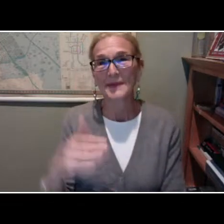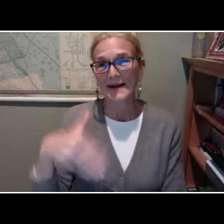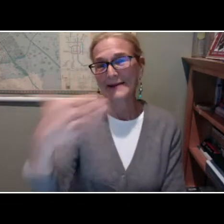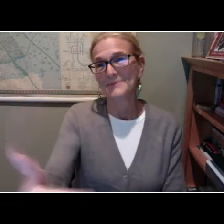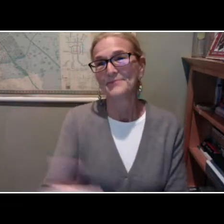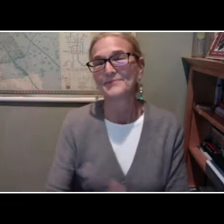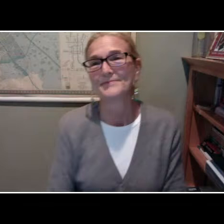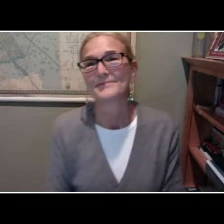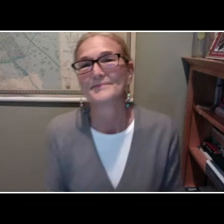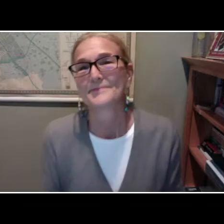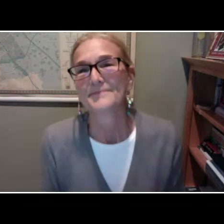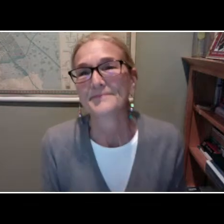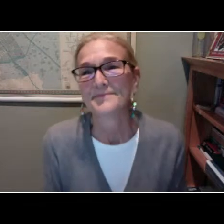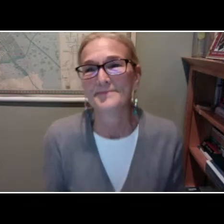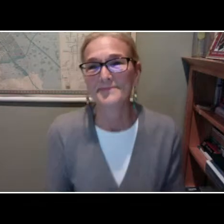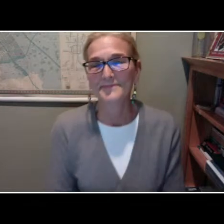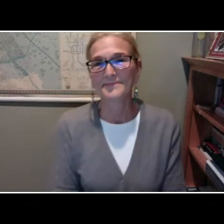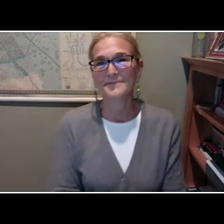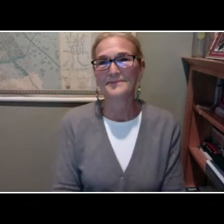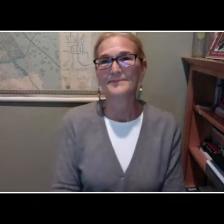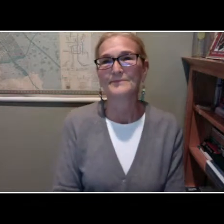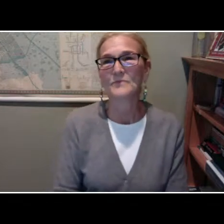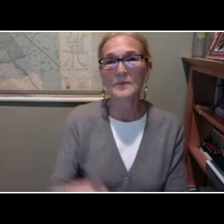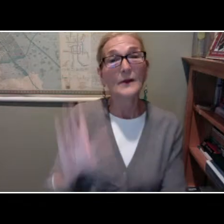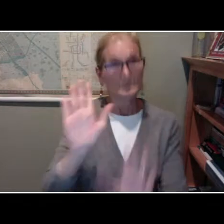EHDI? Are we considered stakeholders?